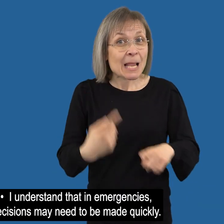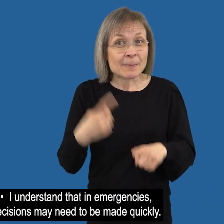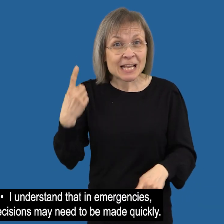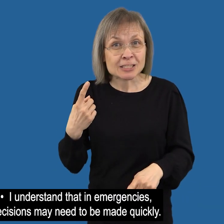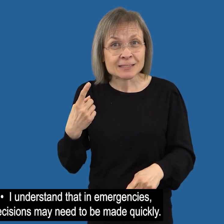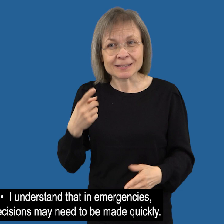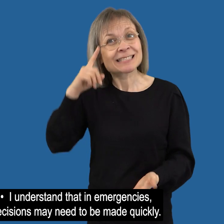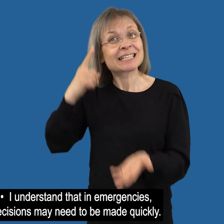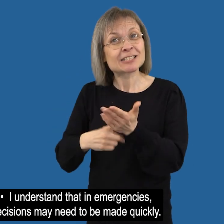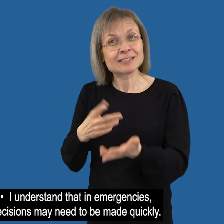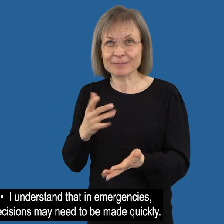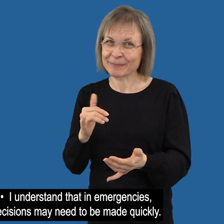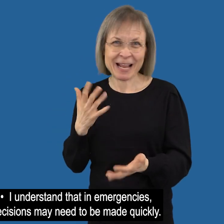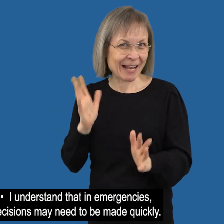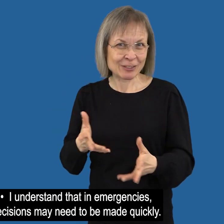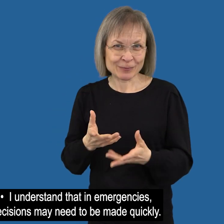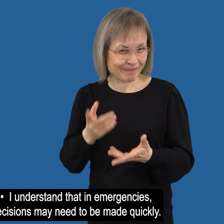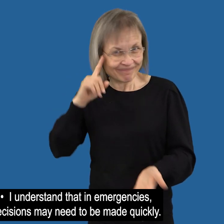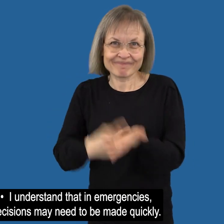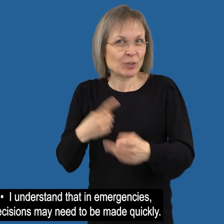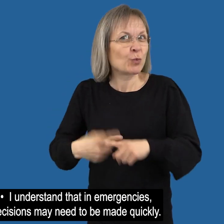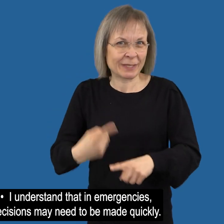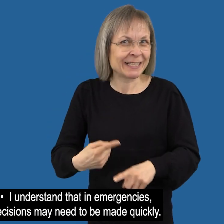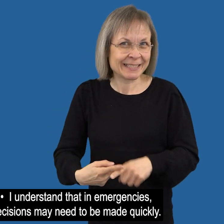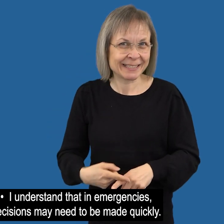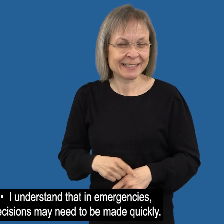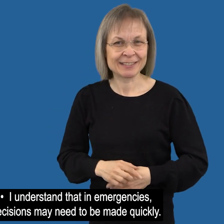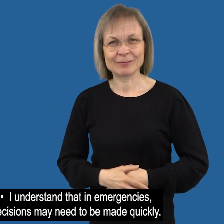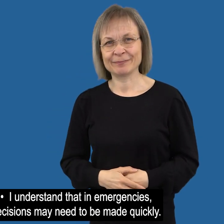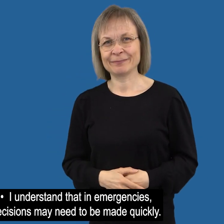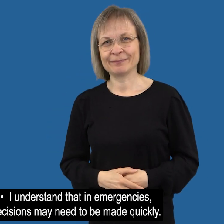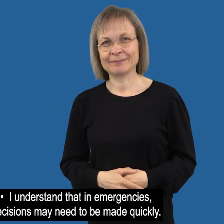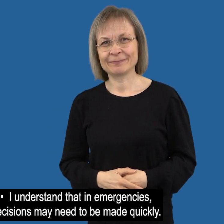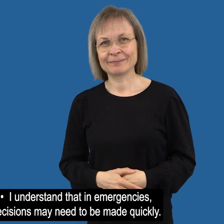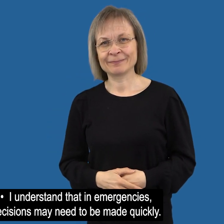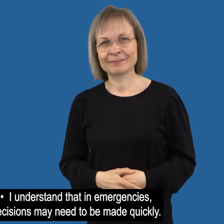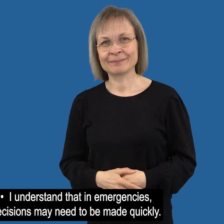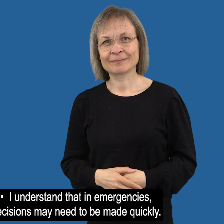I understand that in emergencies, decisions may need to be made quickly.